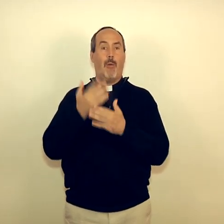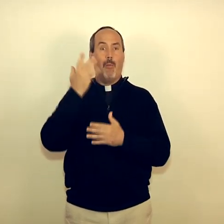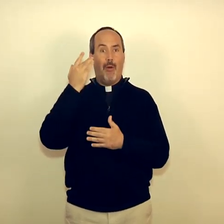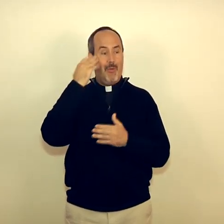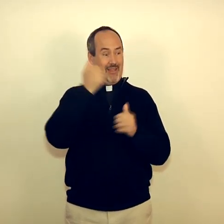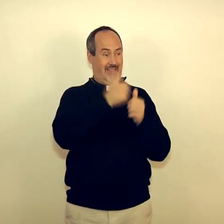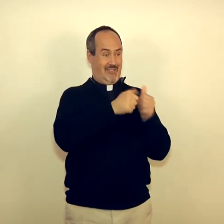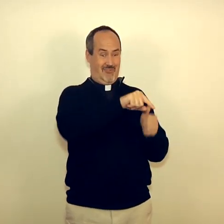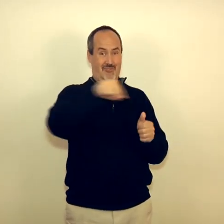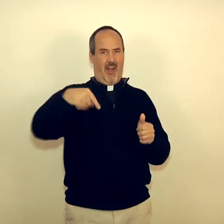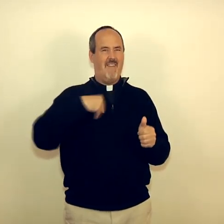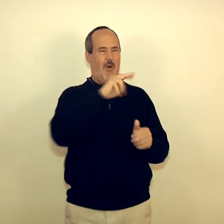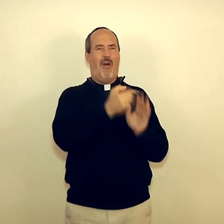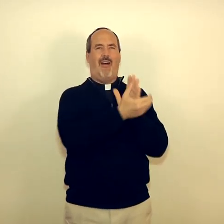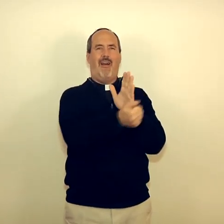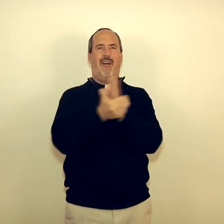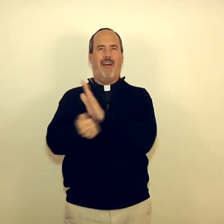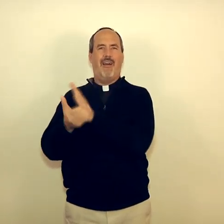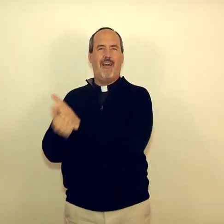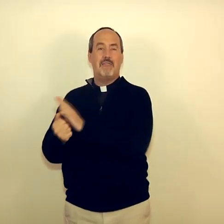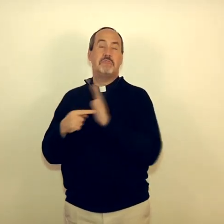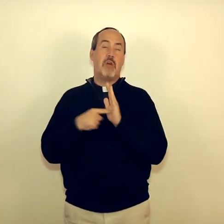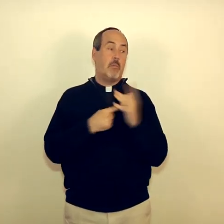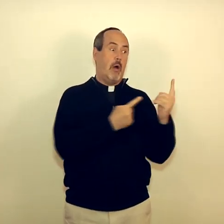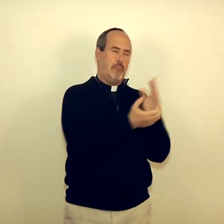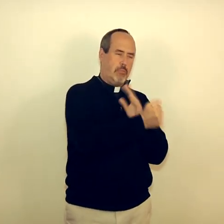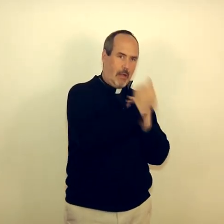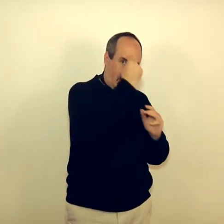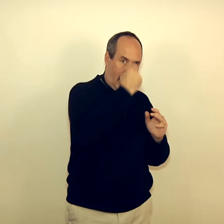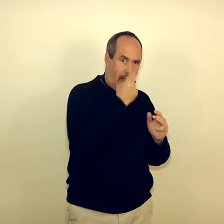Okay. All right. Welcome by now.